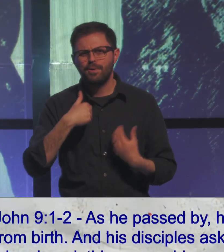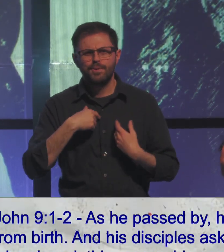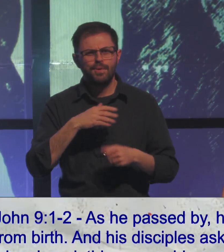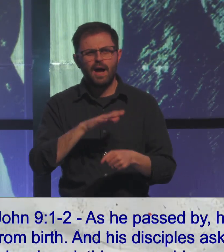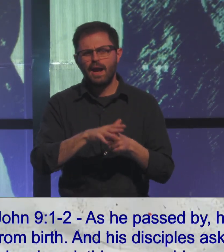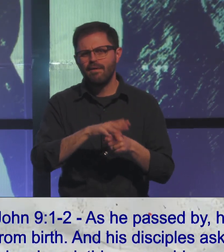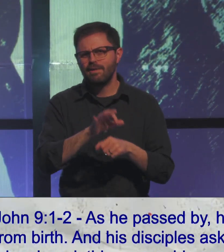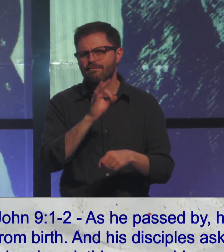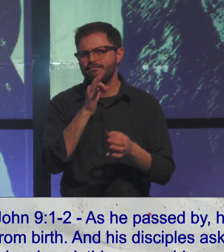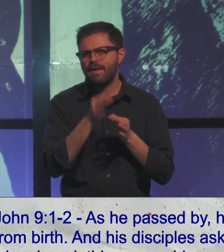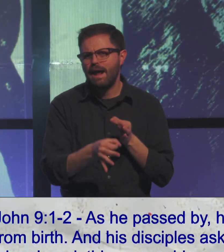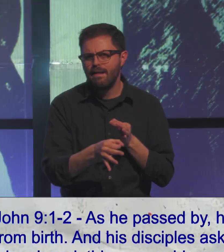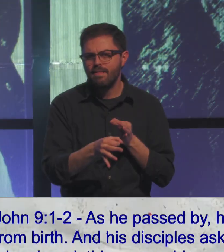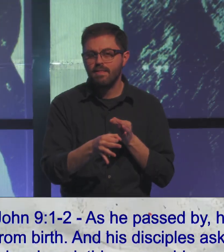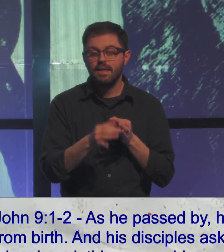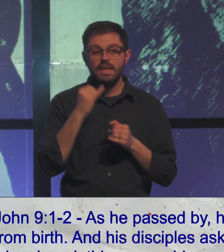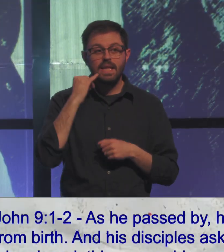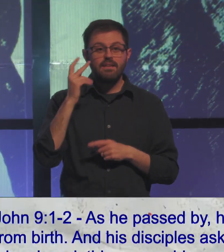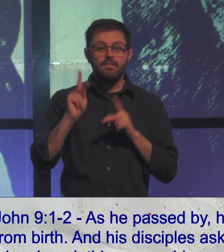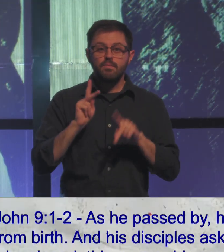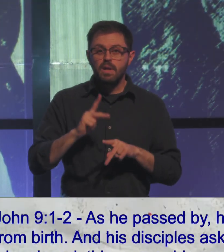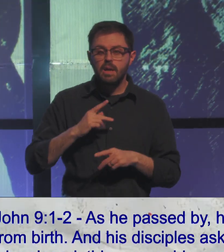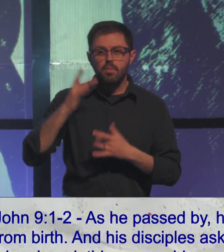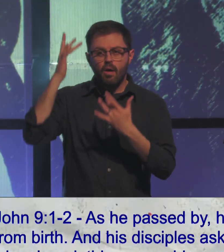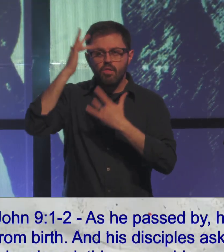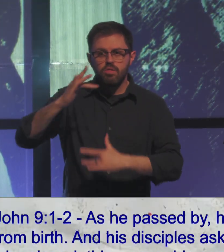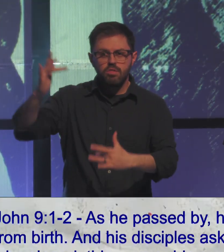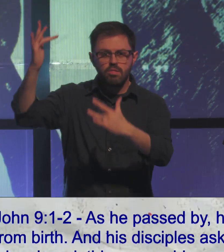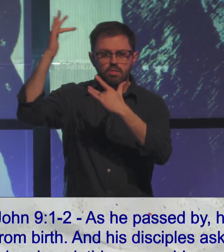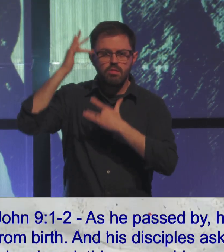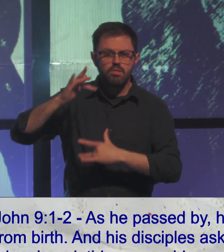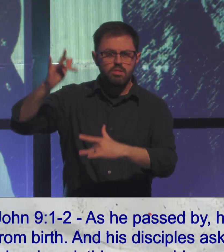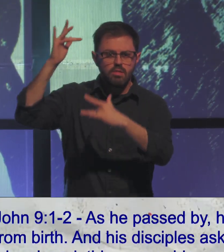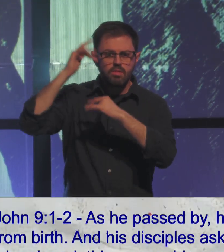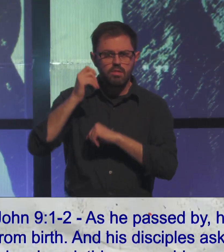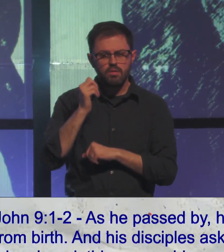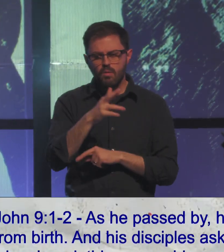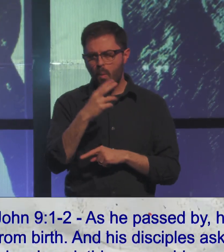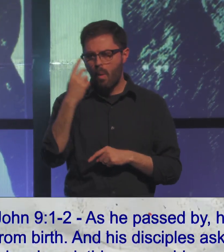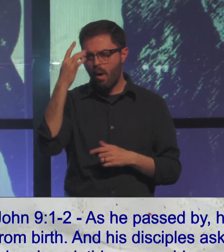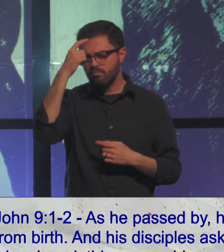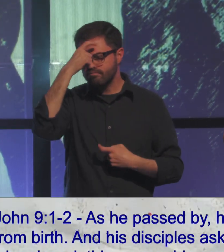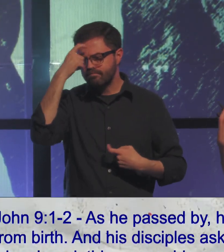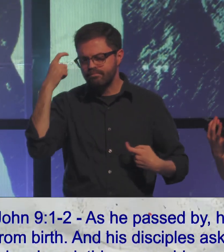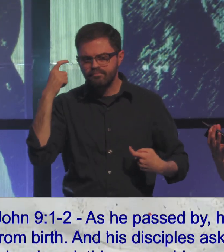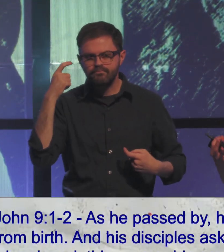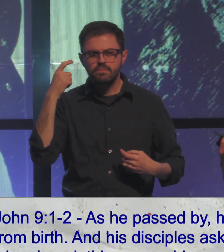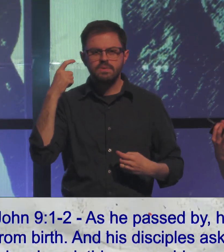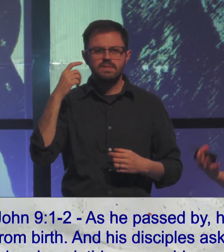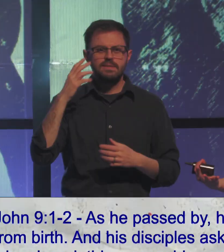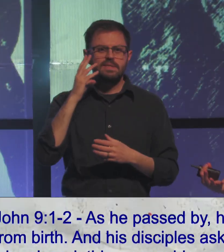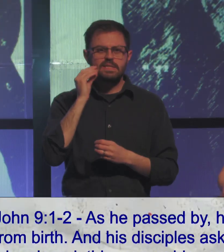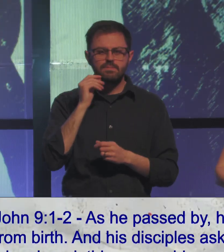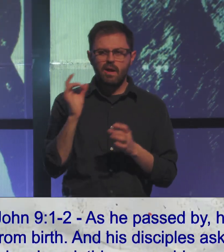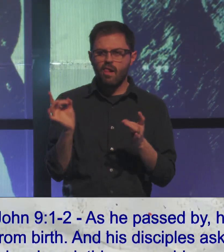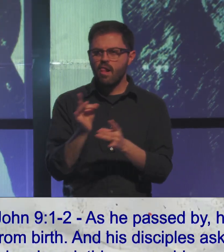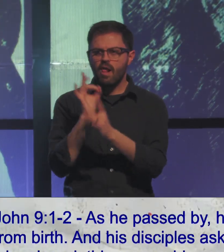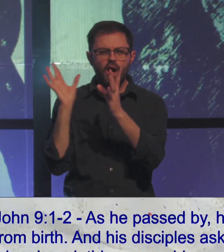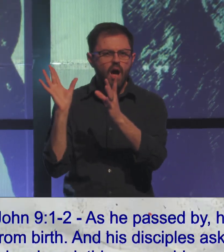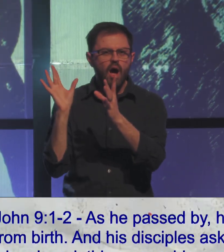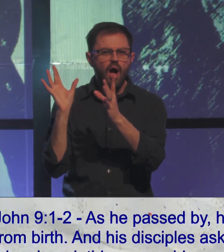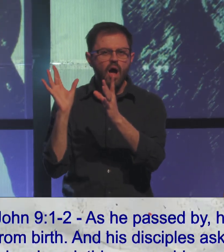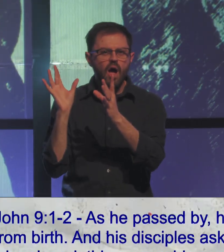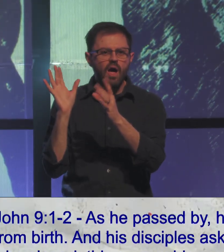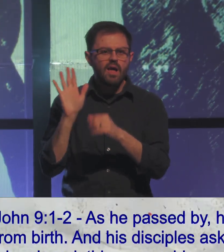People are experiencing chronic pain. They've gone through trauma. They've gone through these things, and people start to turn their pain and their